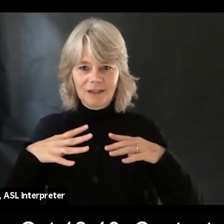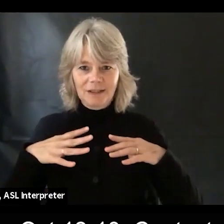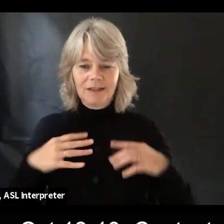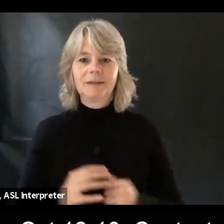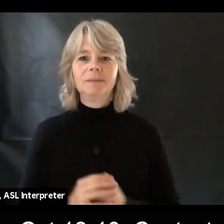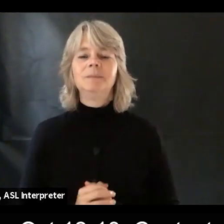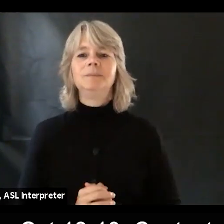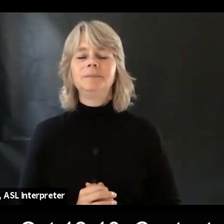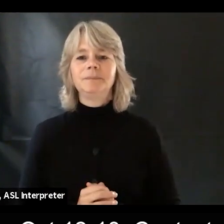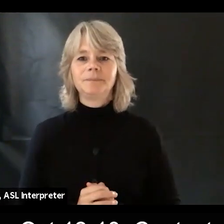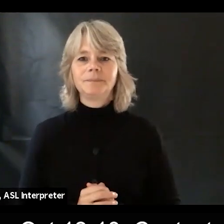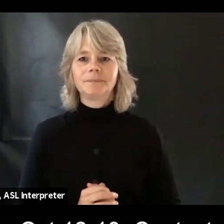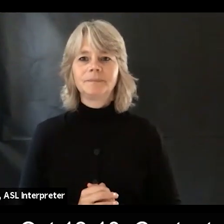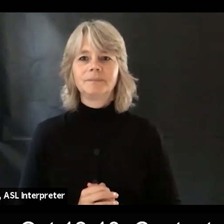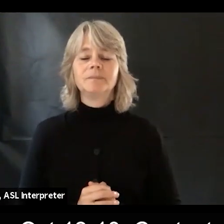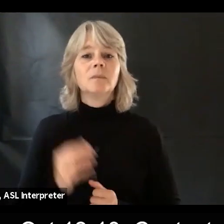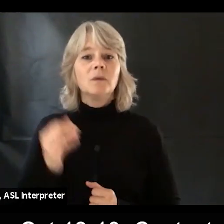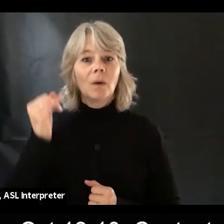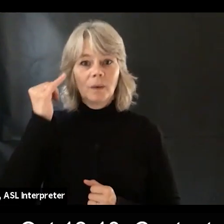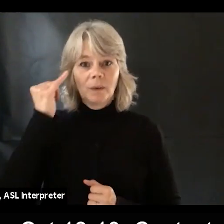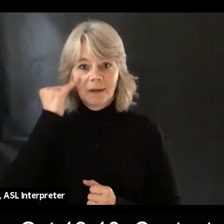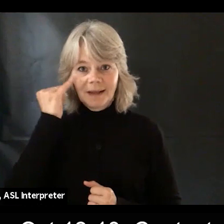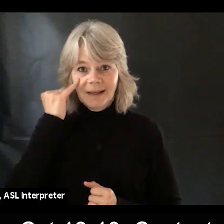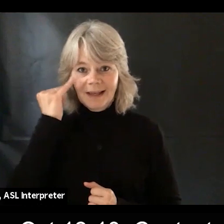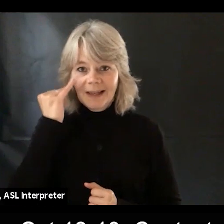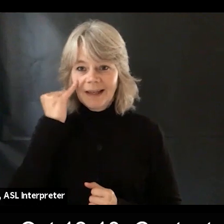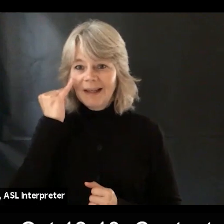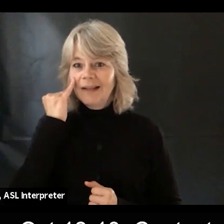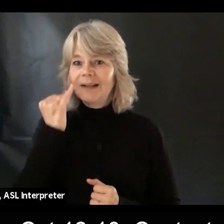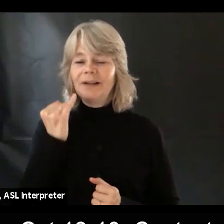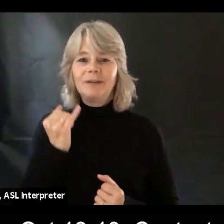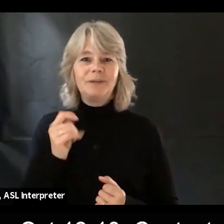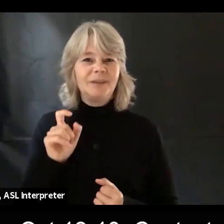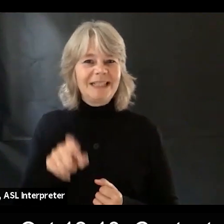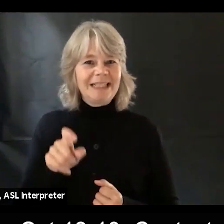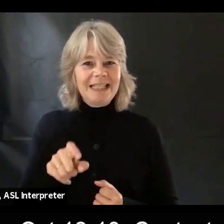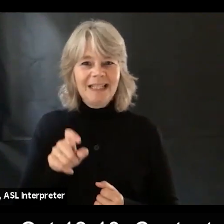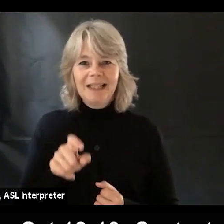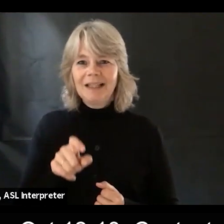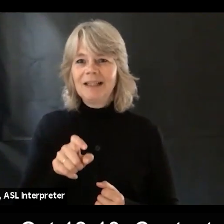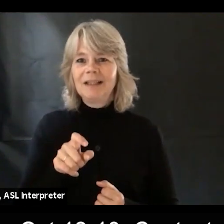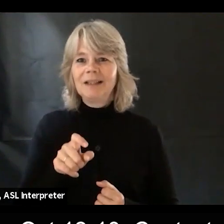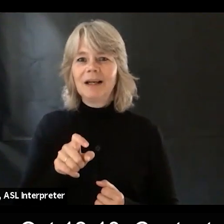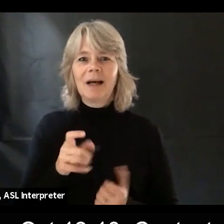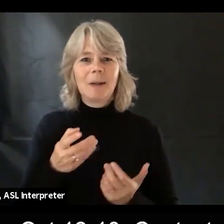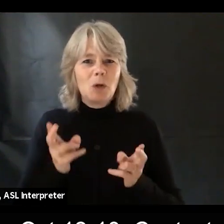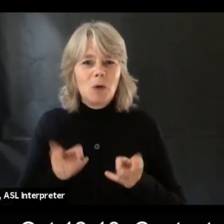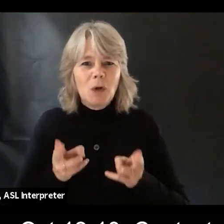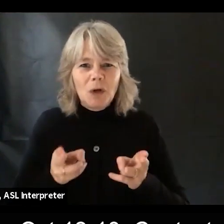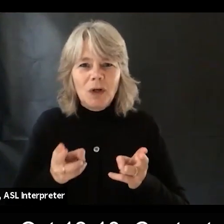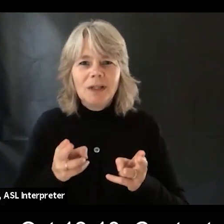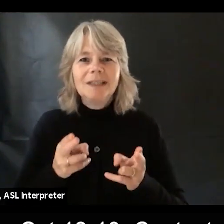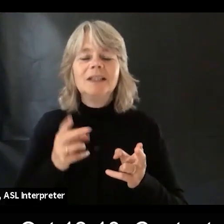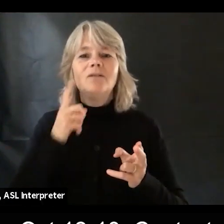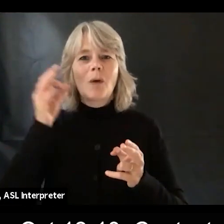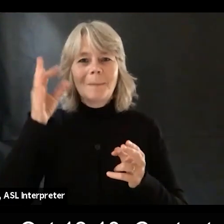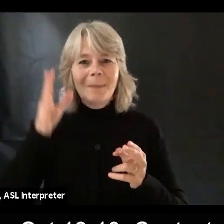So if you have urgent pastoral care needs, please contact